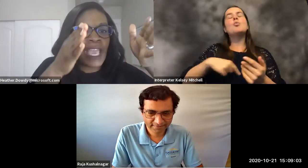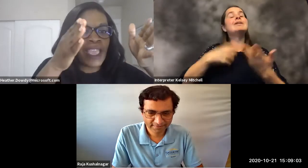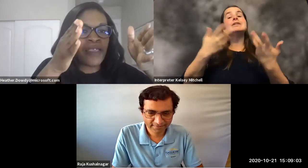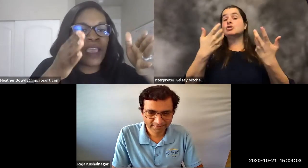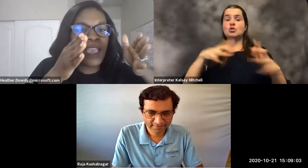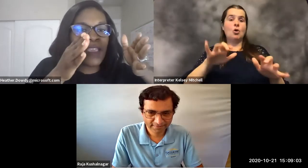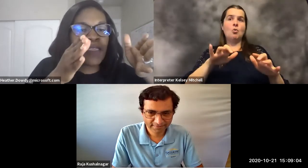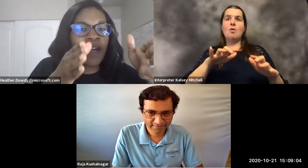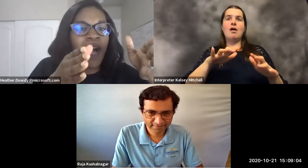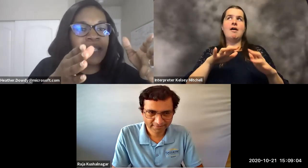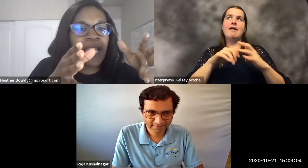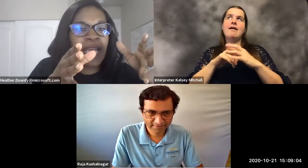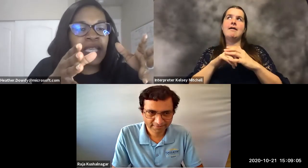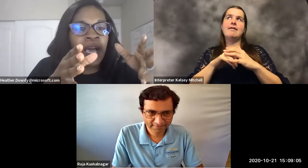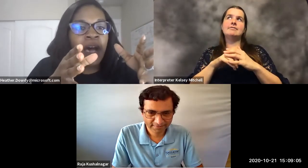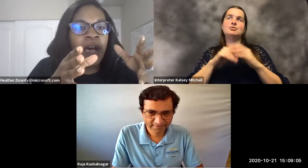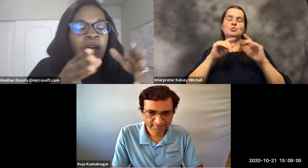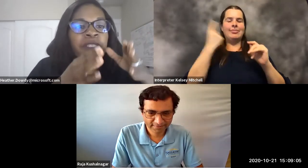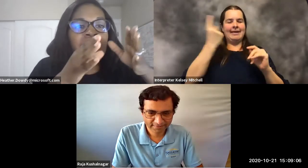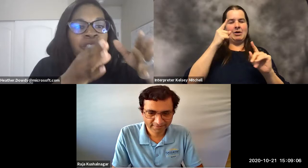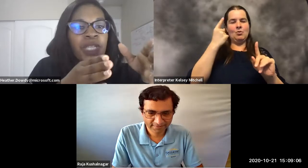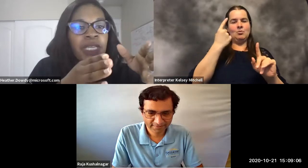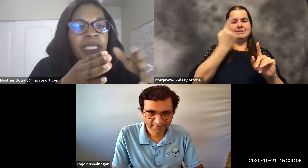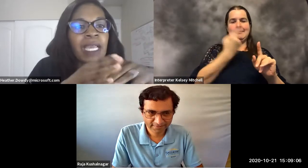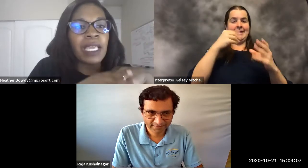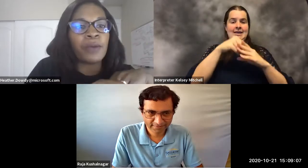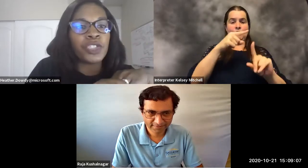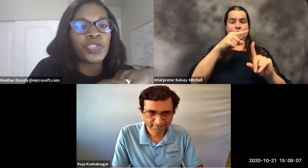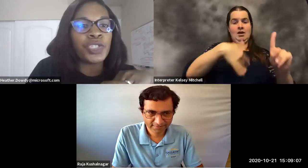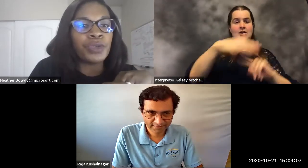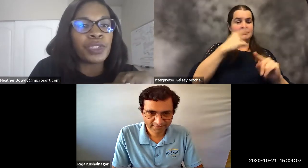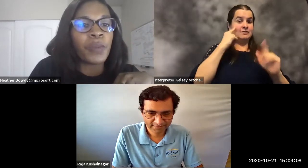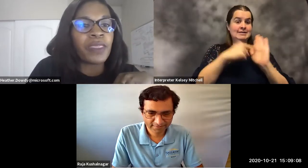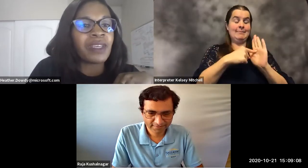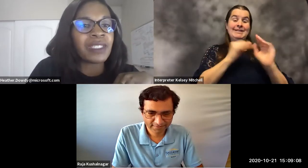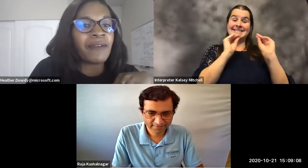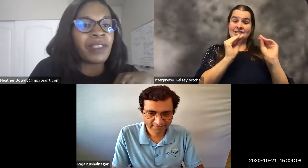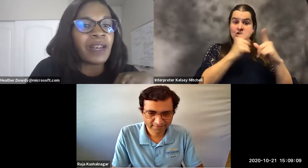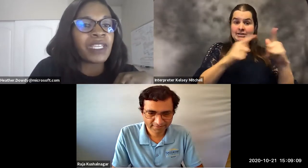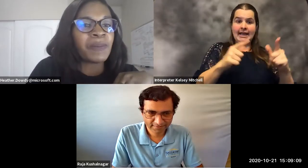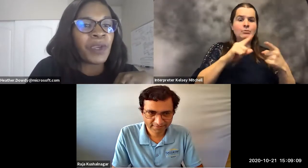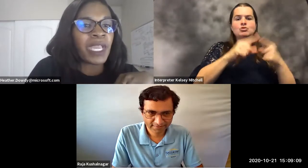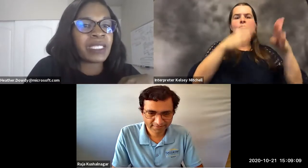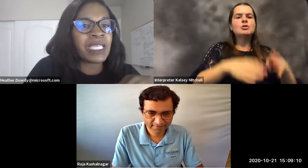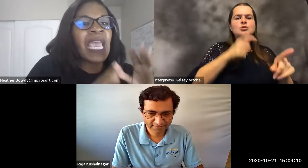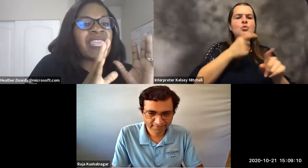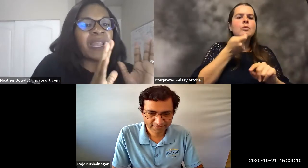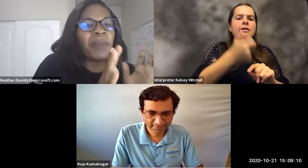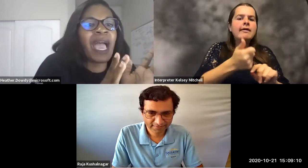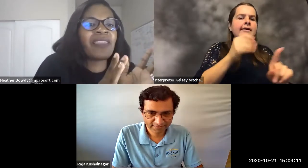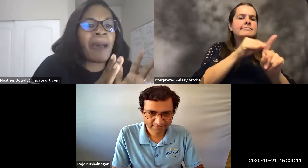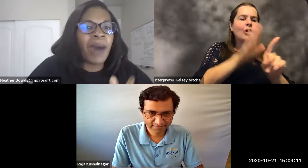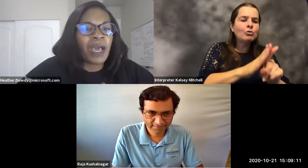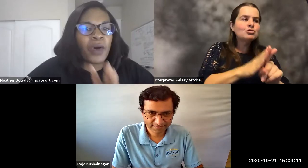something in the context of teaching sign language to someone that doesn't have a lot of experience and